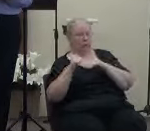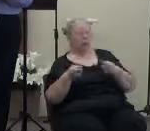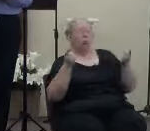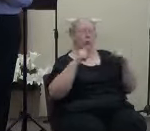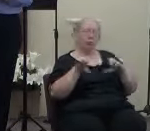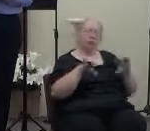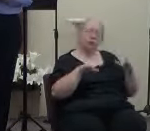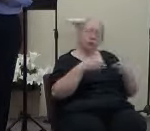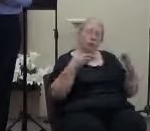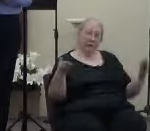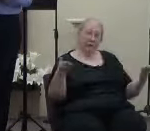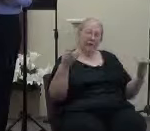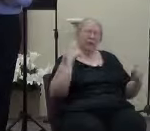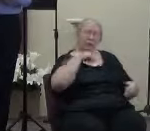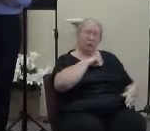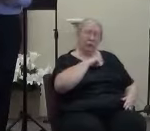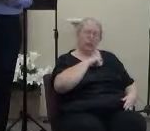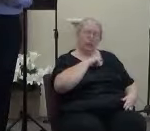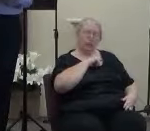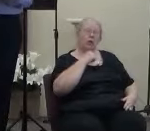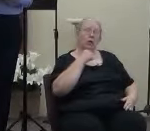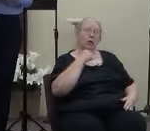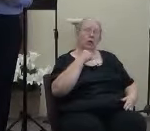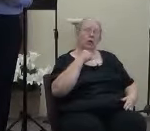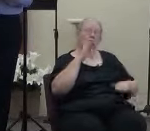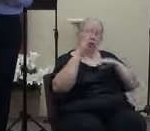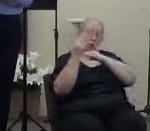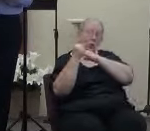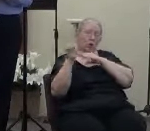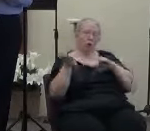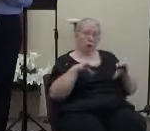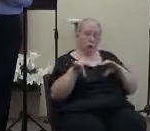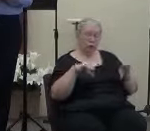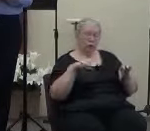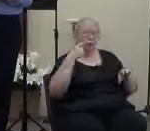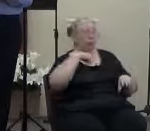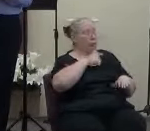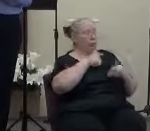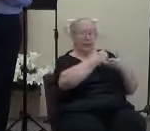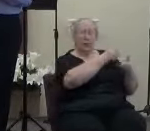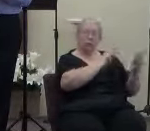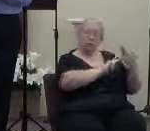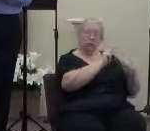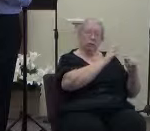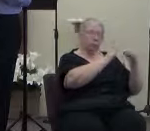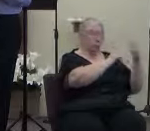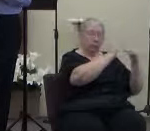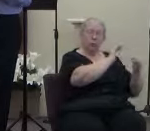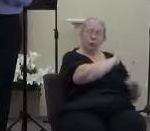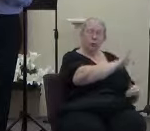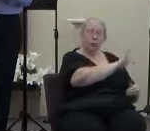the ability, the capability to help rebuild people's lives, their homes, whatever it might